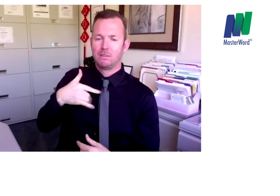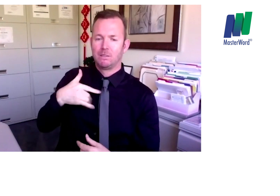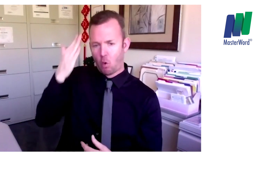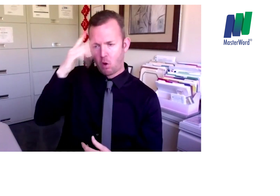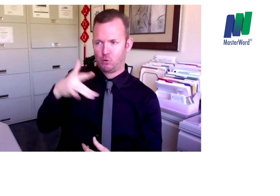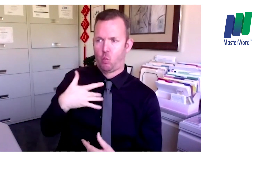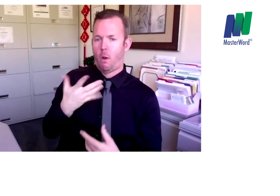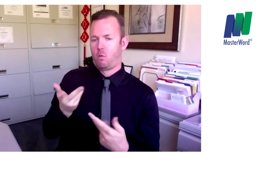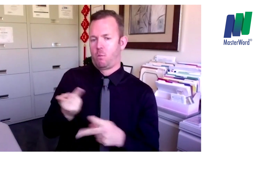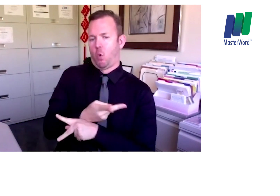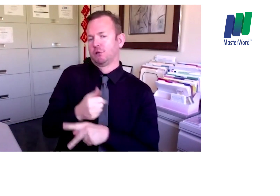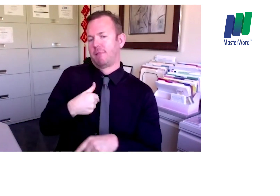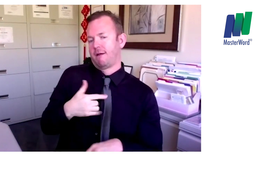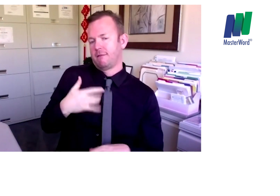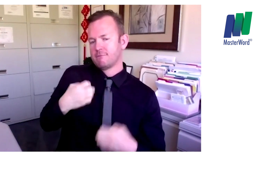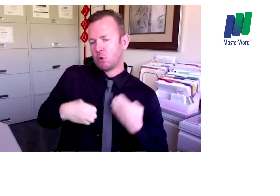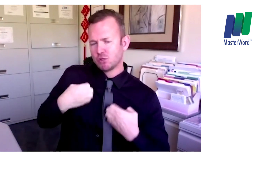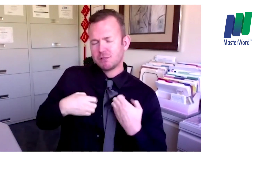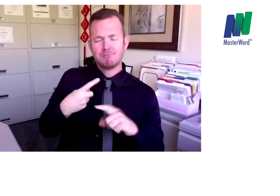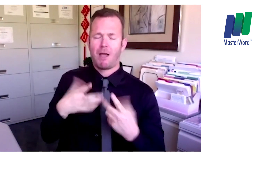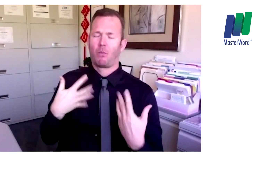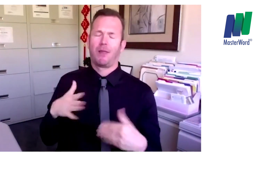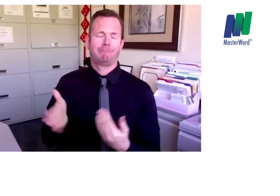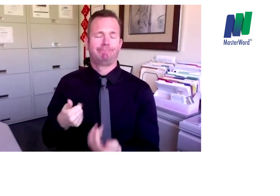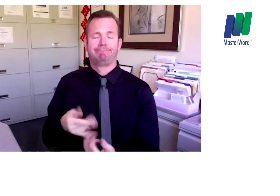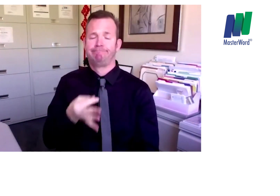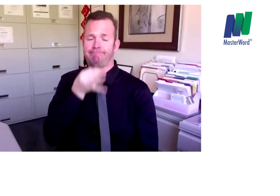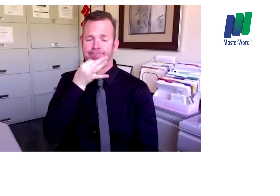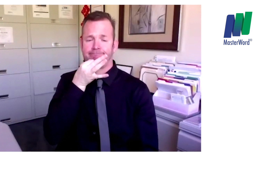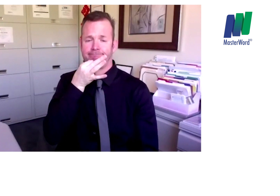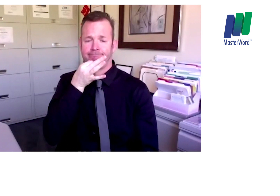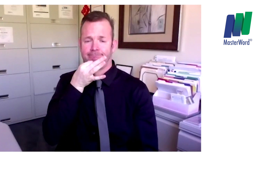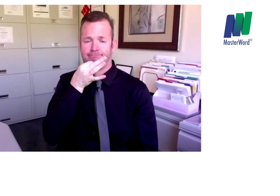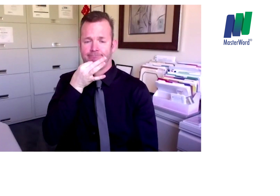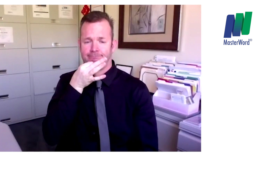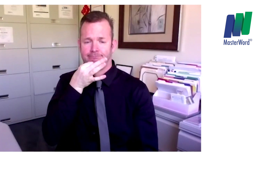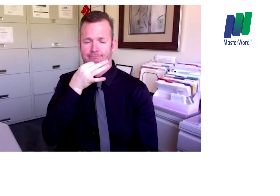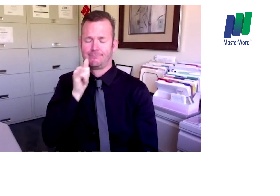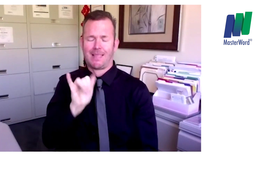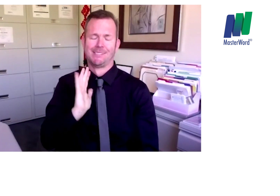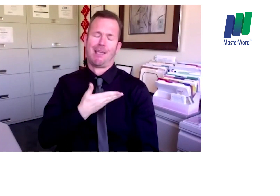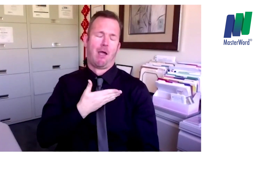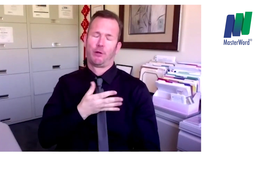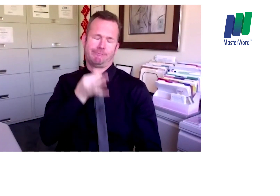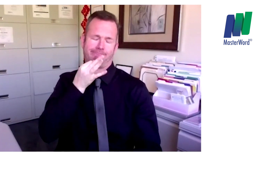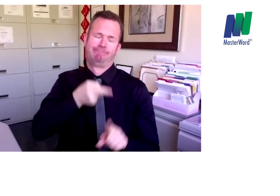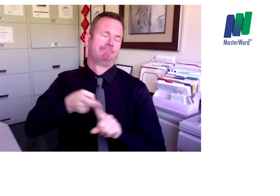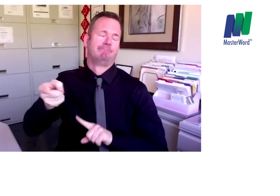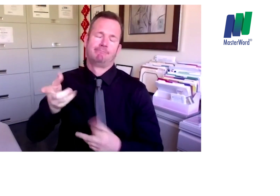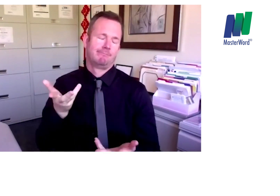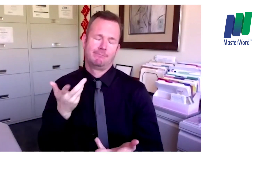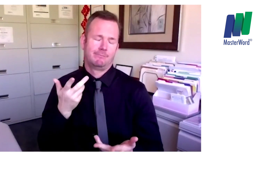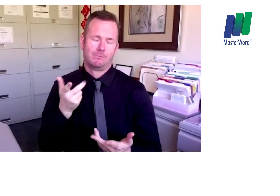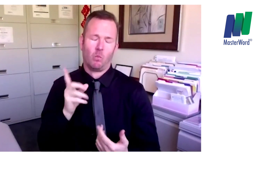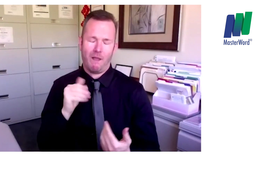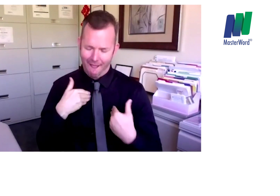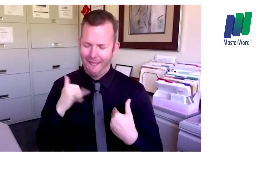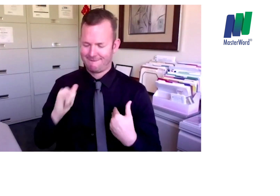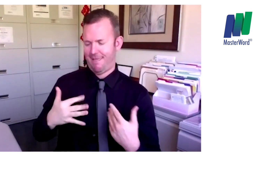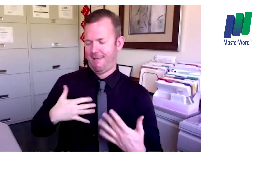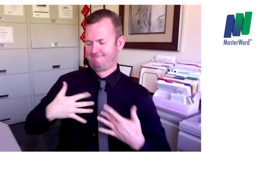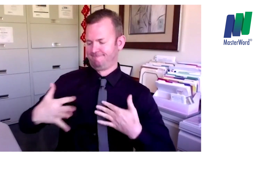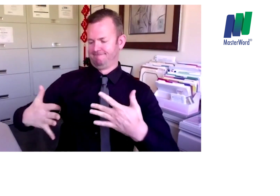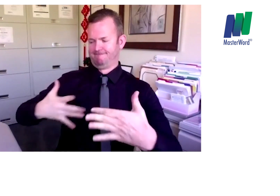We just learned skills to identify, the authenticity of a situation in a people. That's just something,